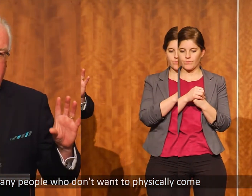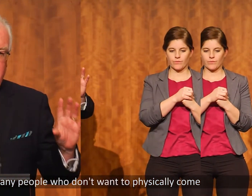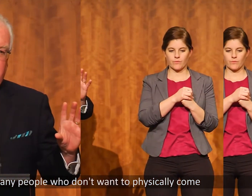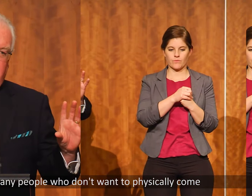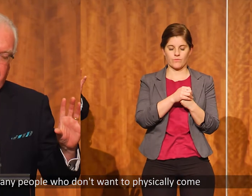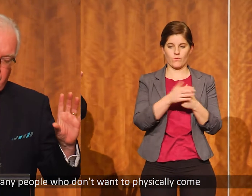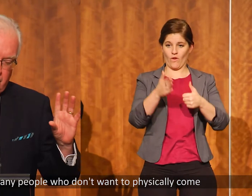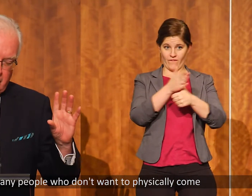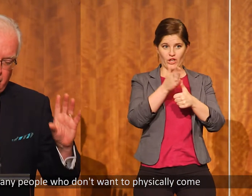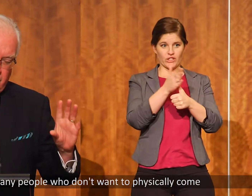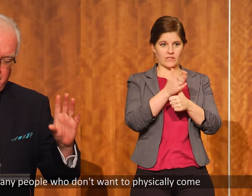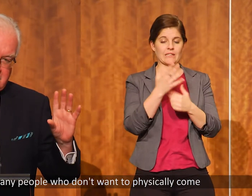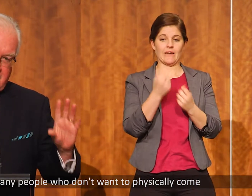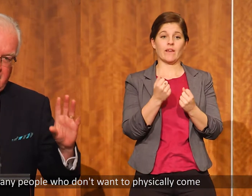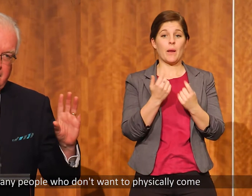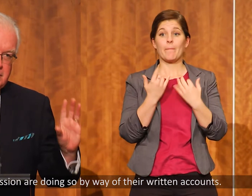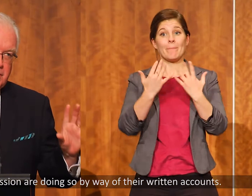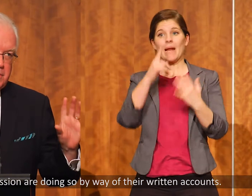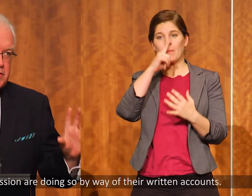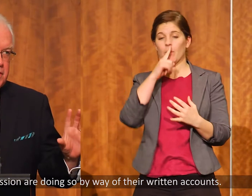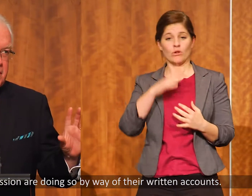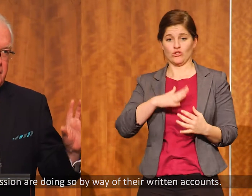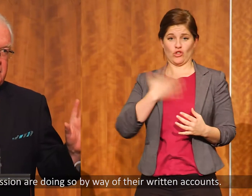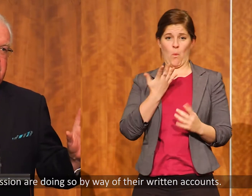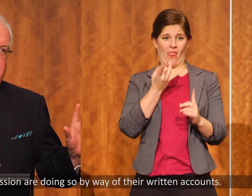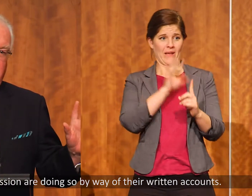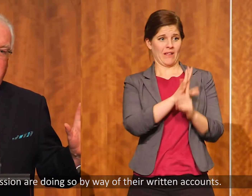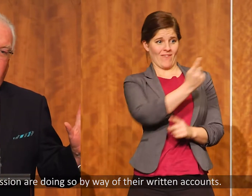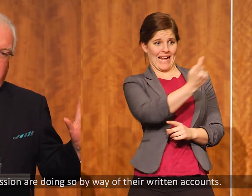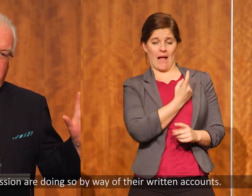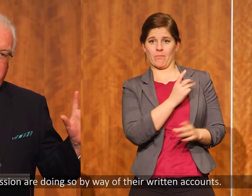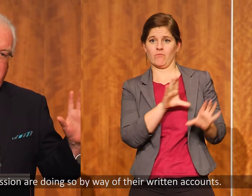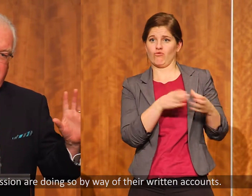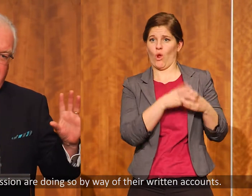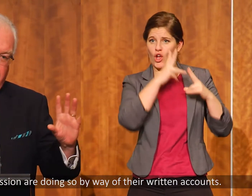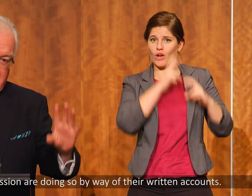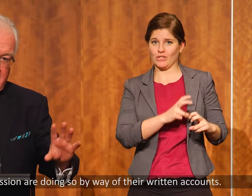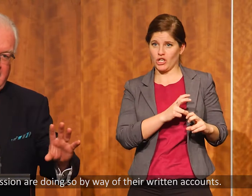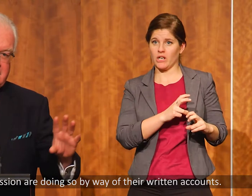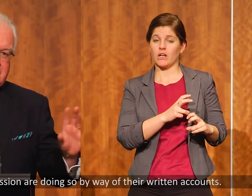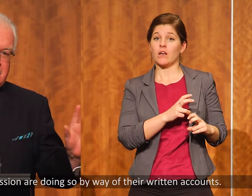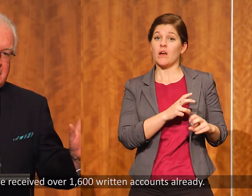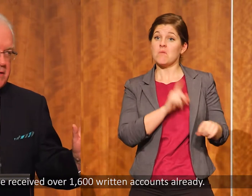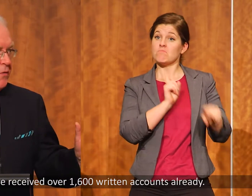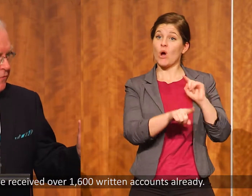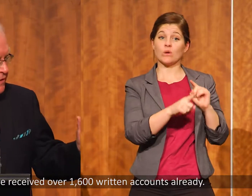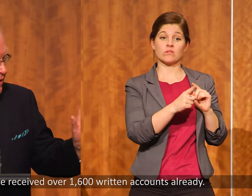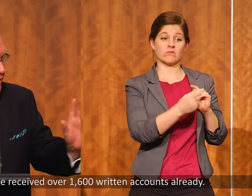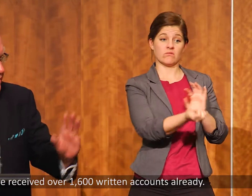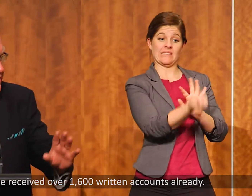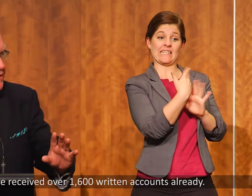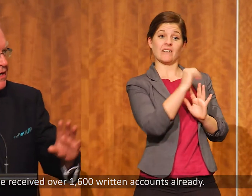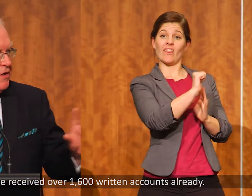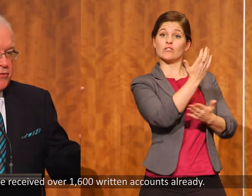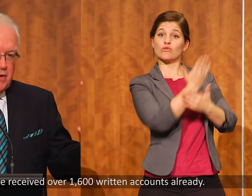Firstly, many people who don't want to physically come to the Commission are doing so by way of their written accounts. So we've received